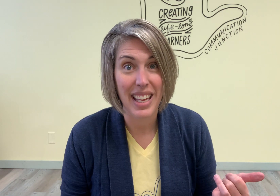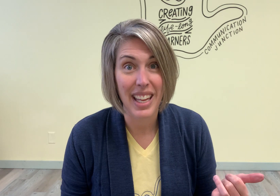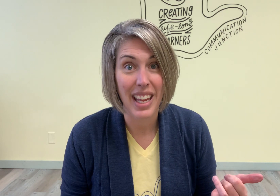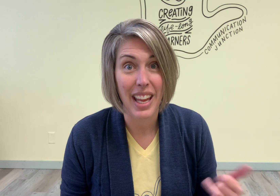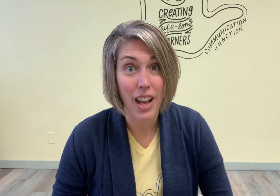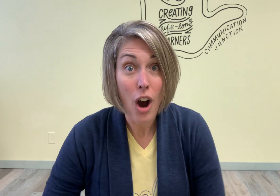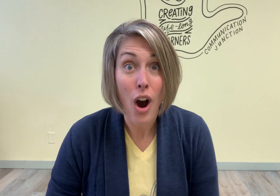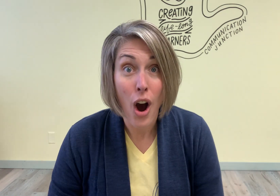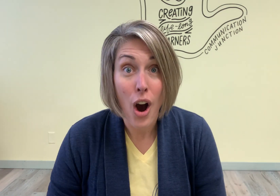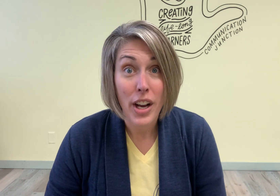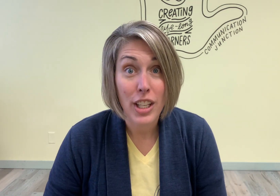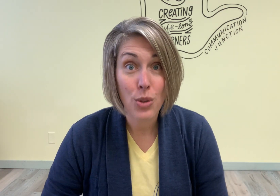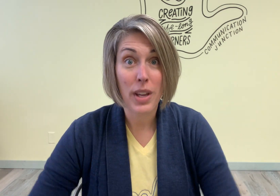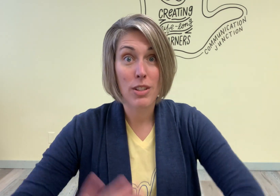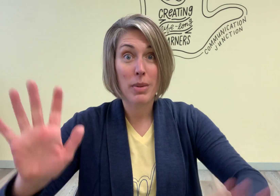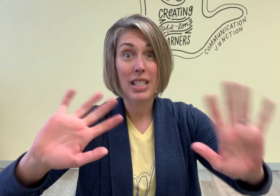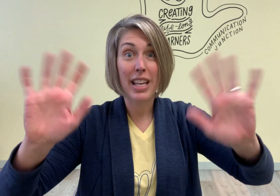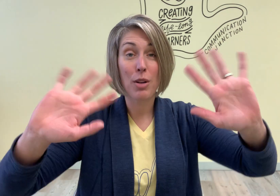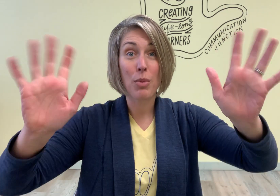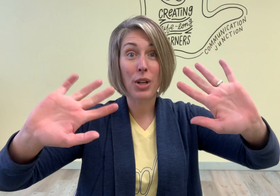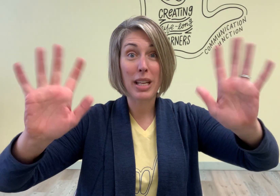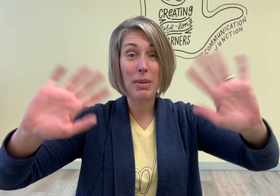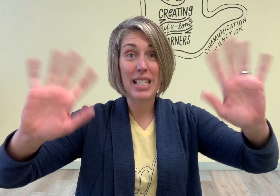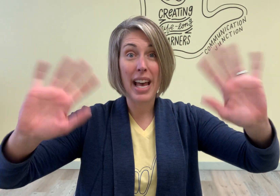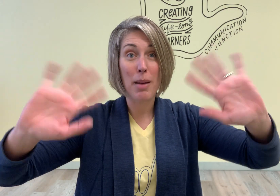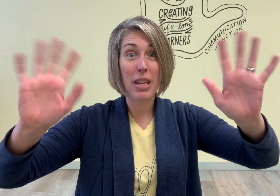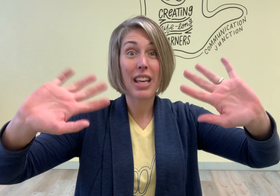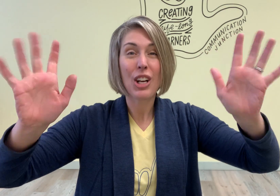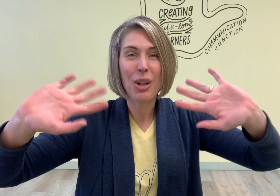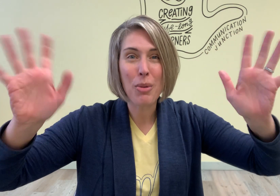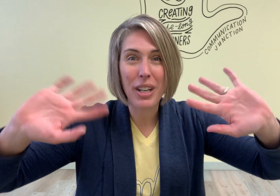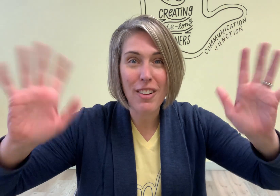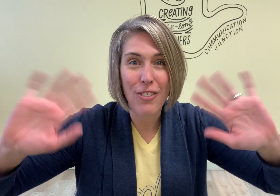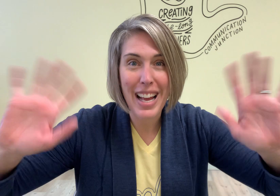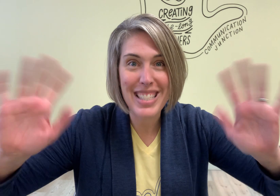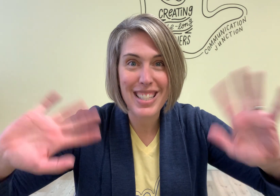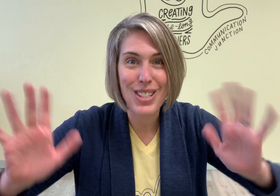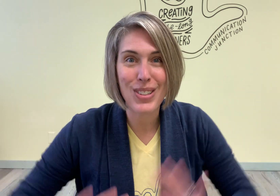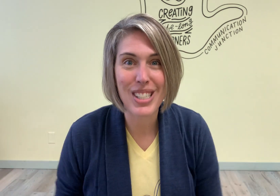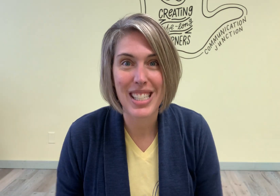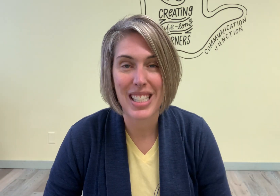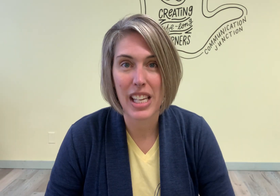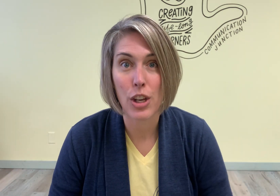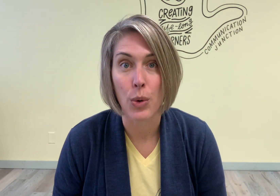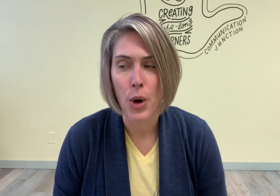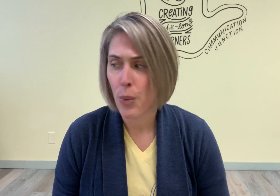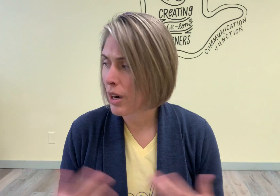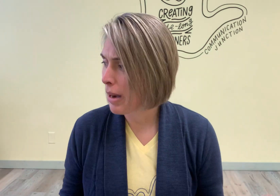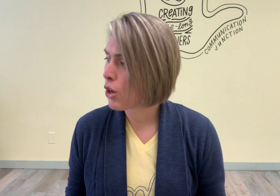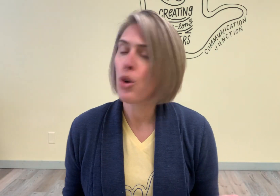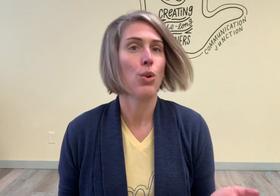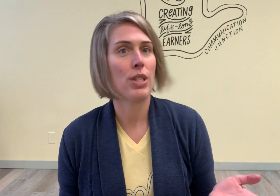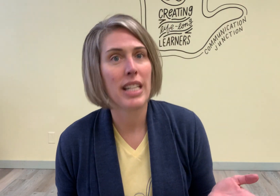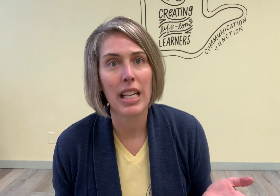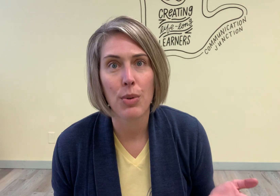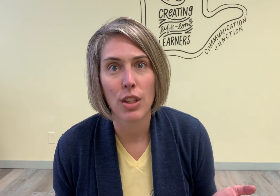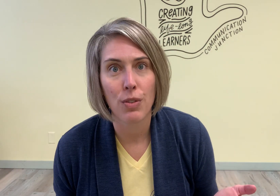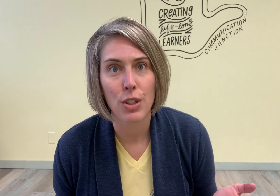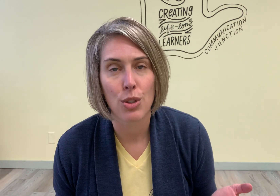today. Can you wave to me? Say, good morning, Miss Abby. Good morning, friends. It's so good to see you. What about who's sitting with you for story